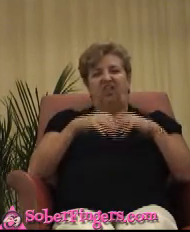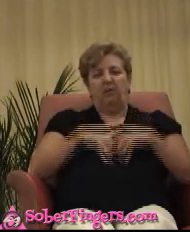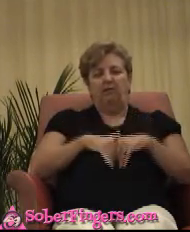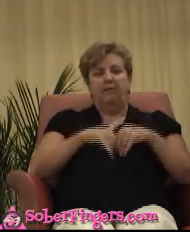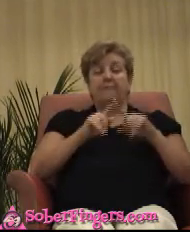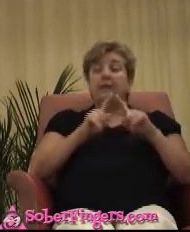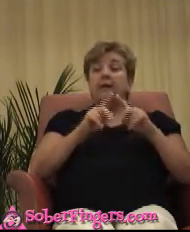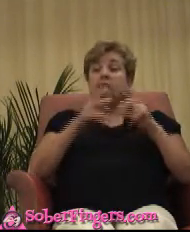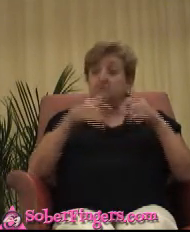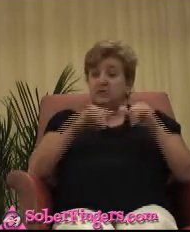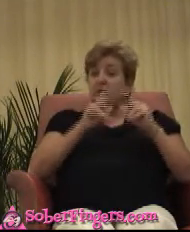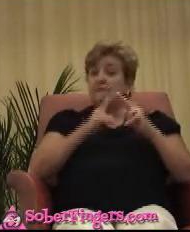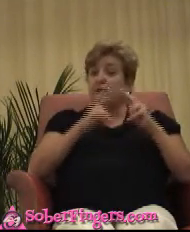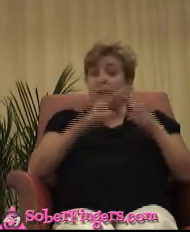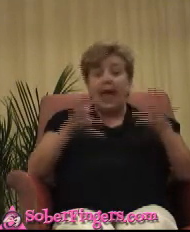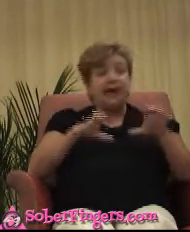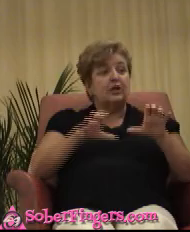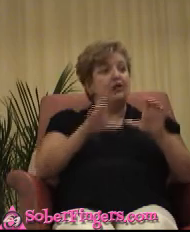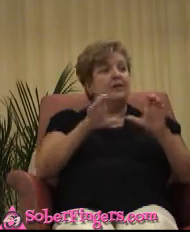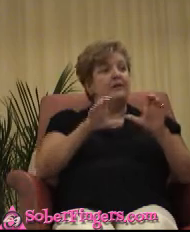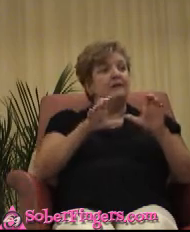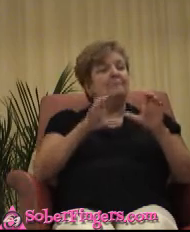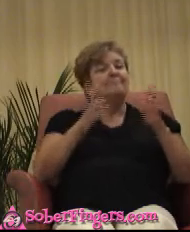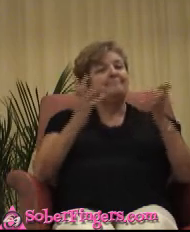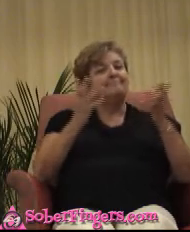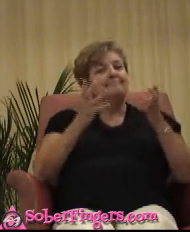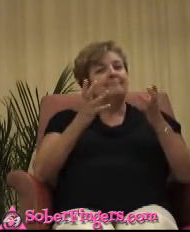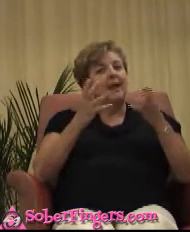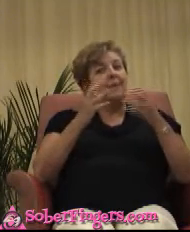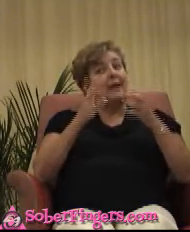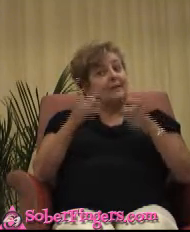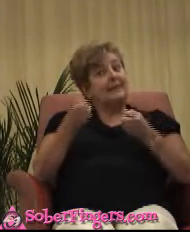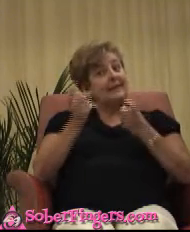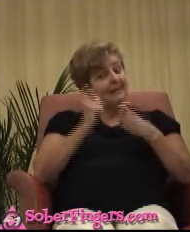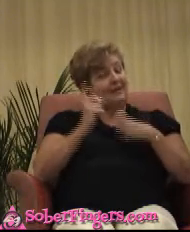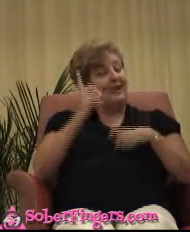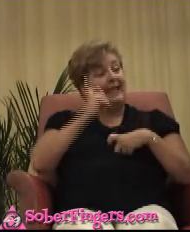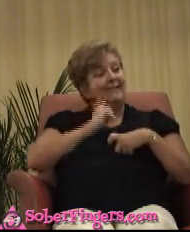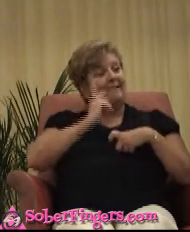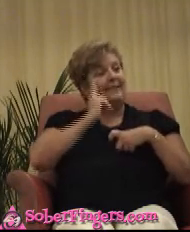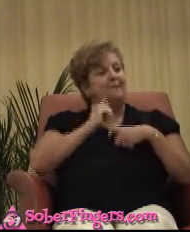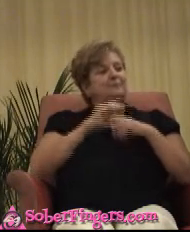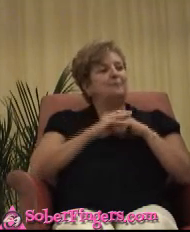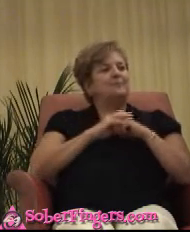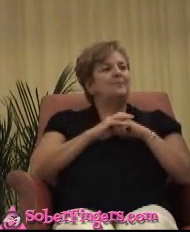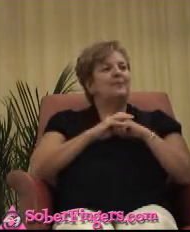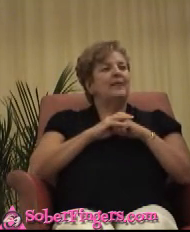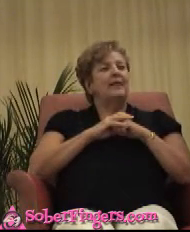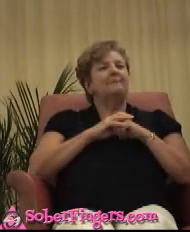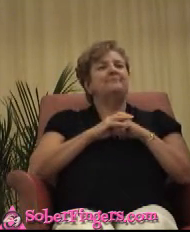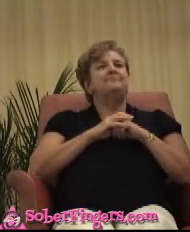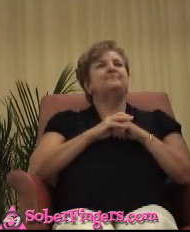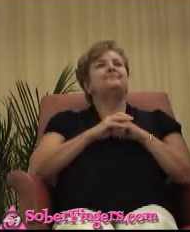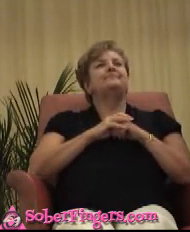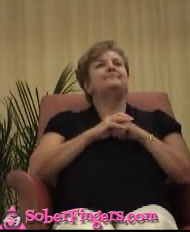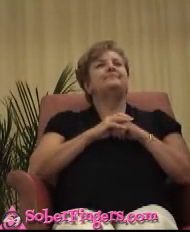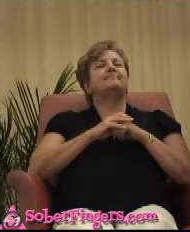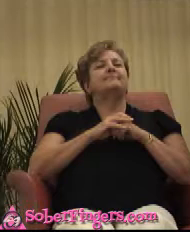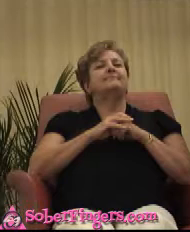because I shouldn't really have it, so it's a gift. I'll tell you I'm 70 because I do the work when I'm sitting